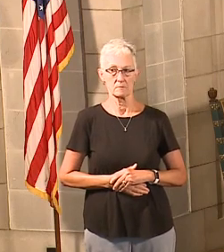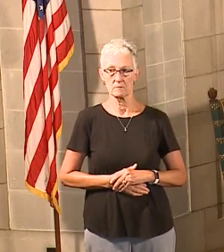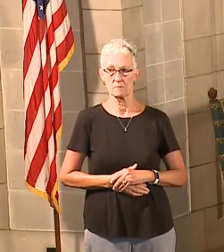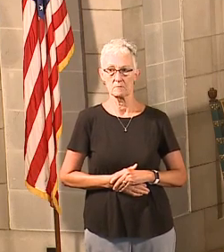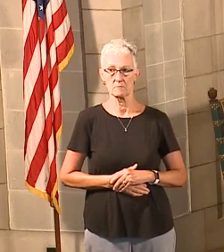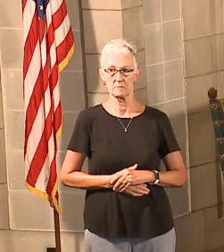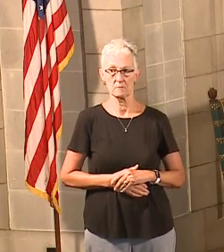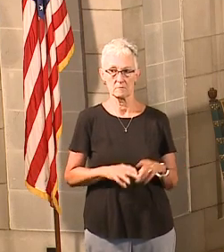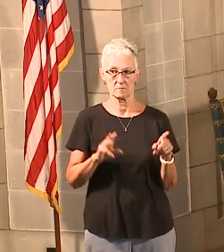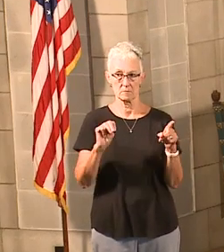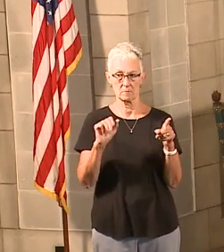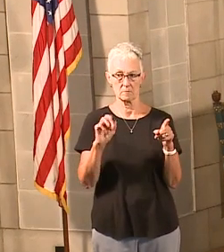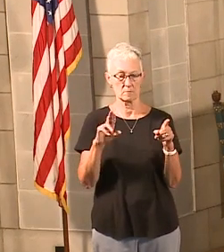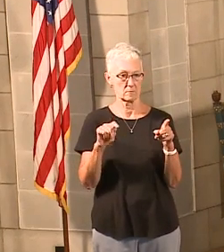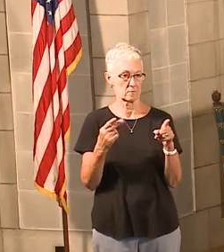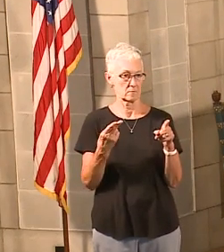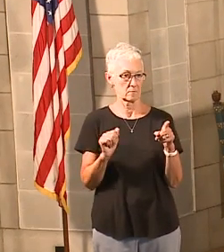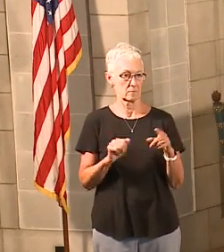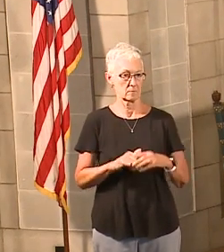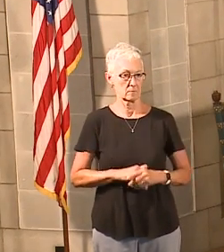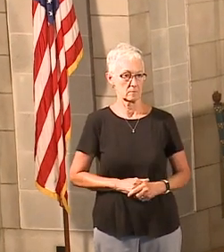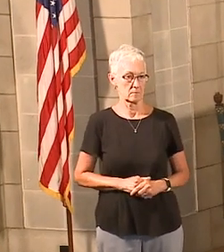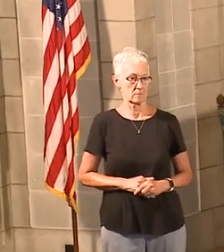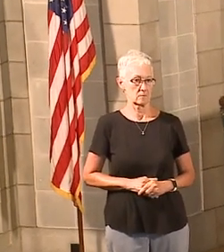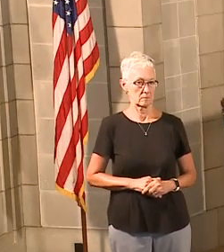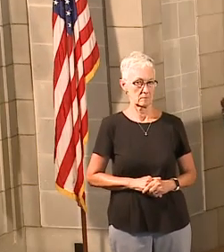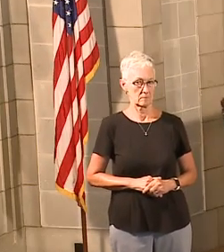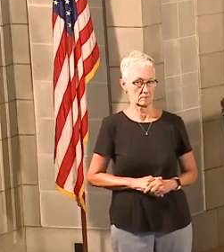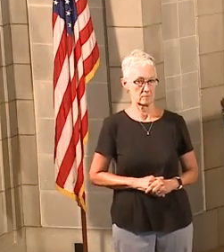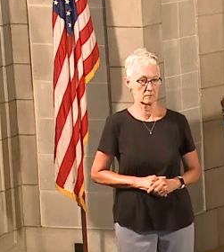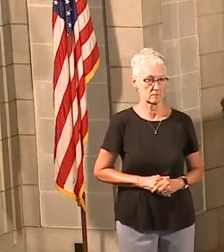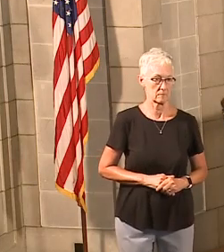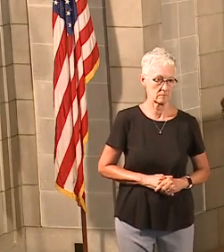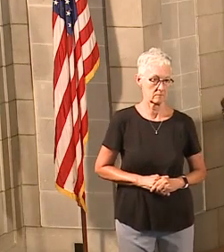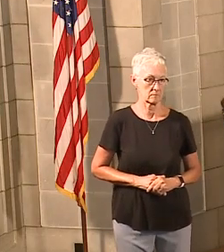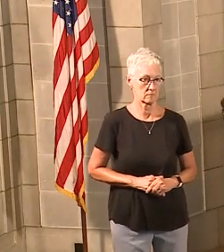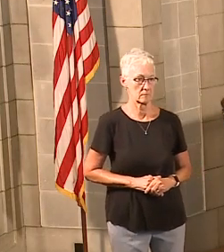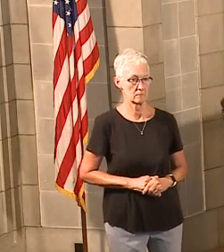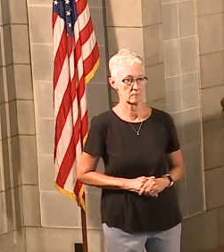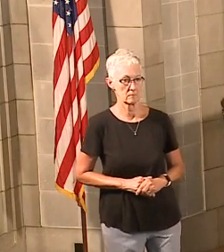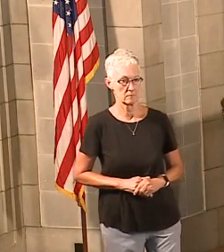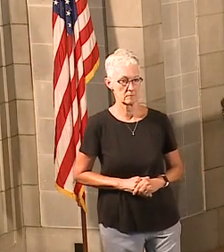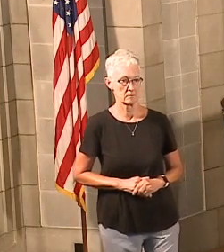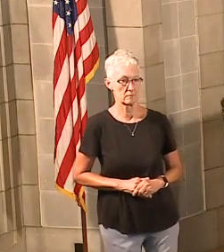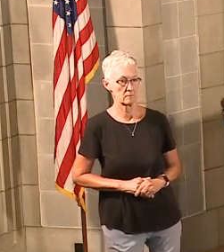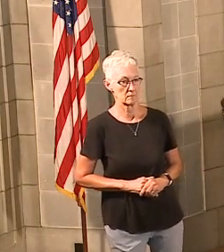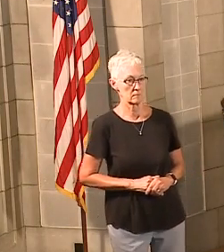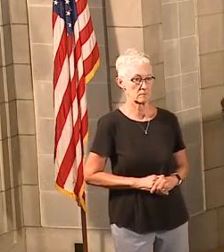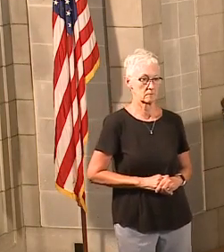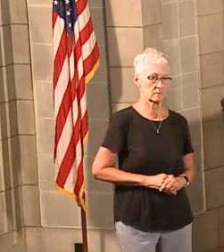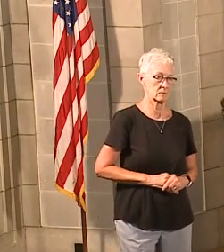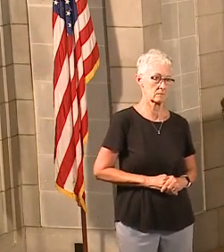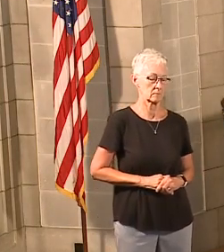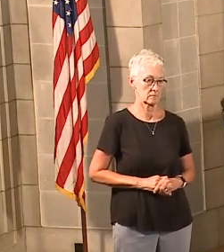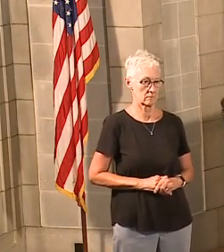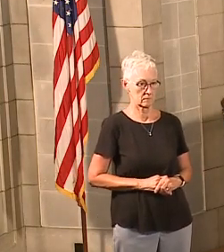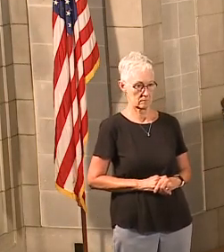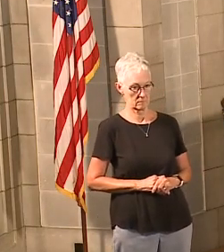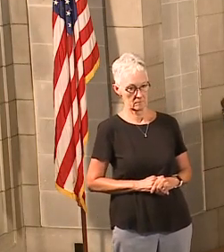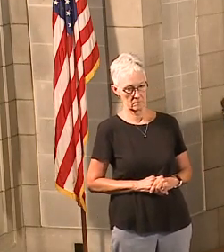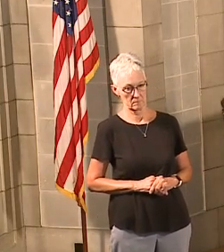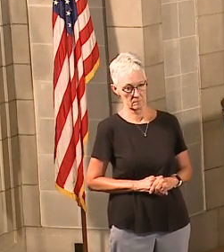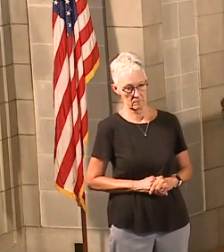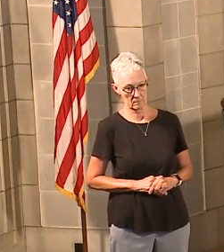Martha. Congress is considering another relief package, and are you in